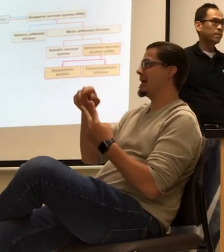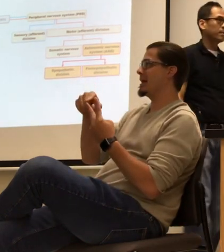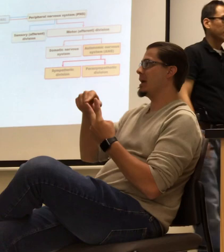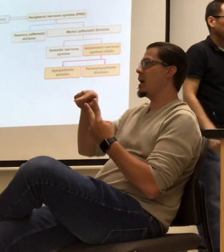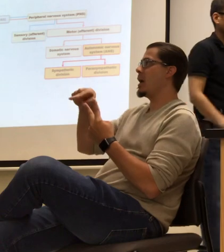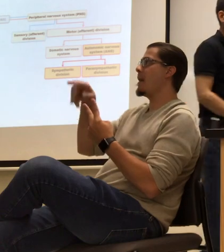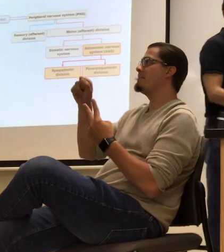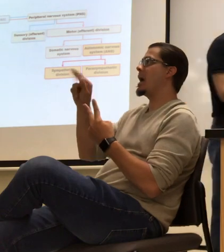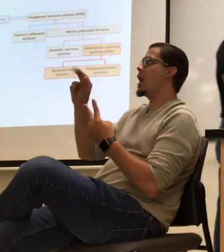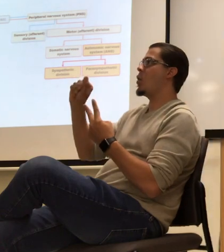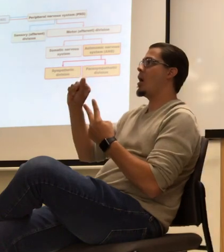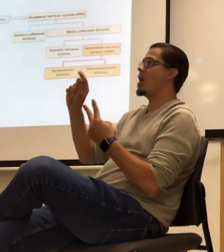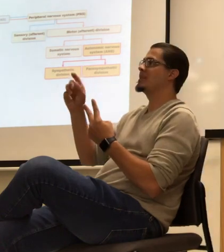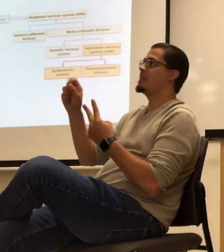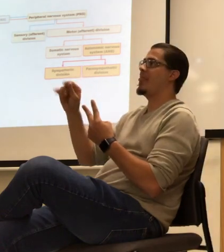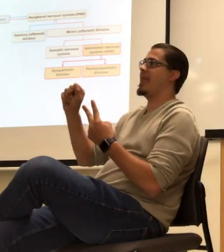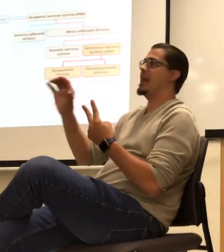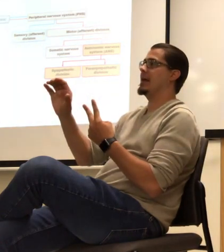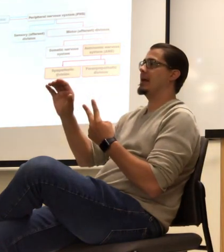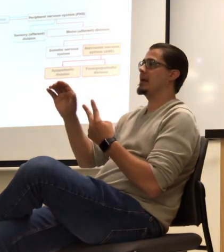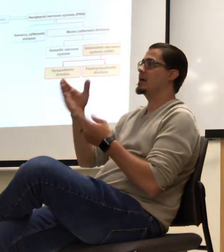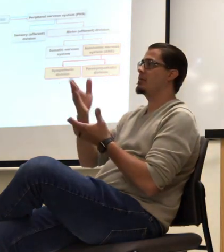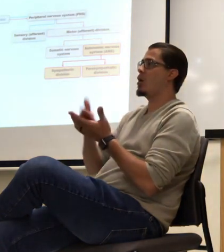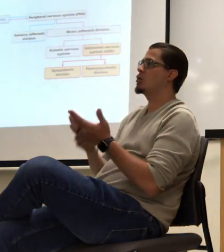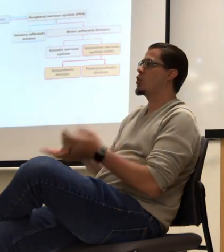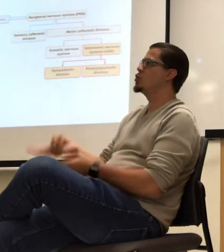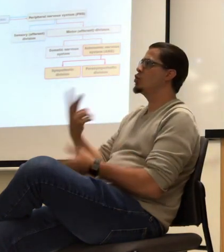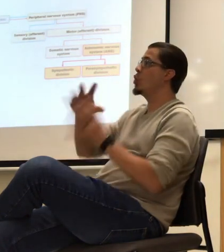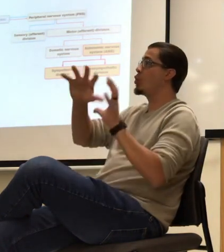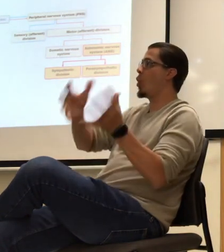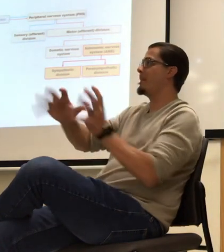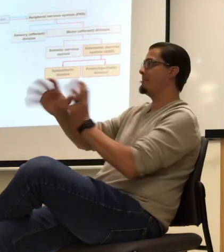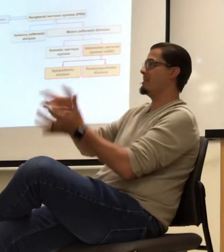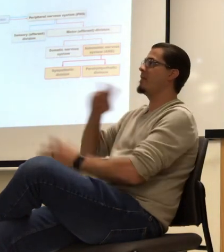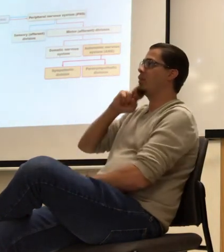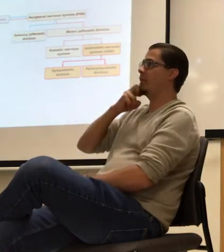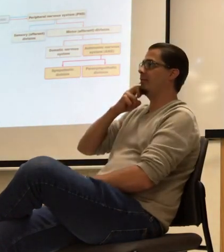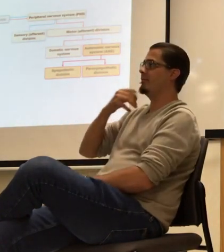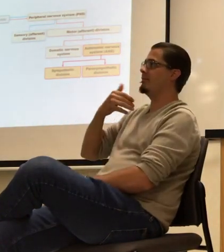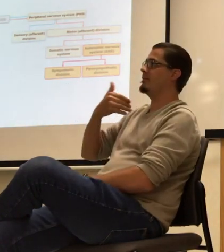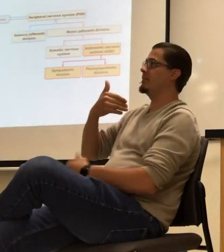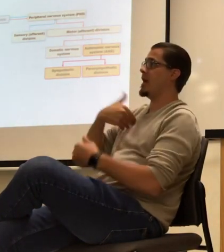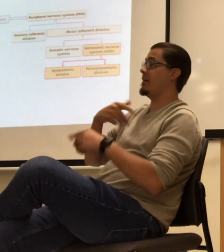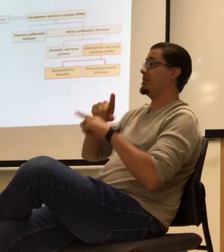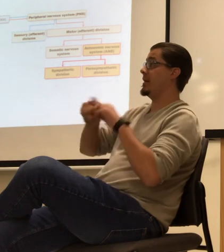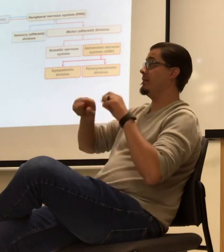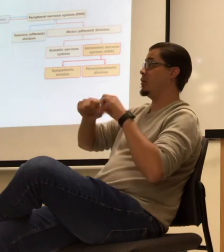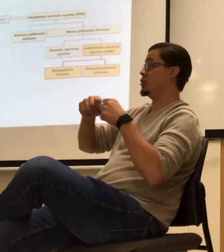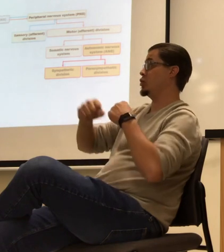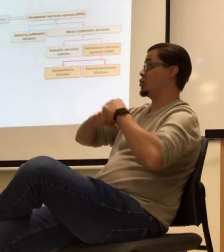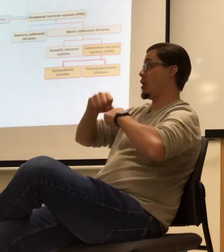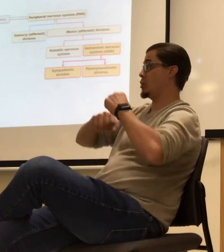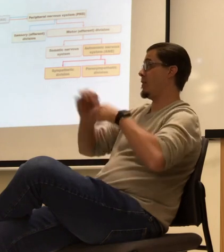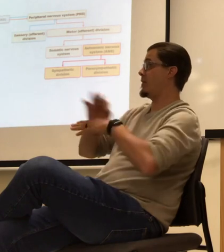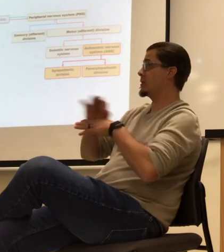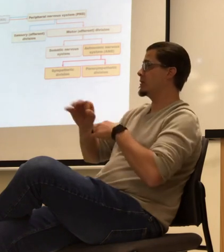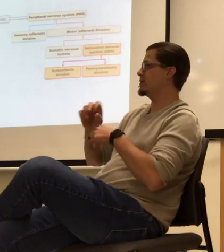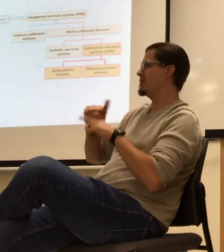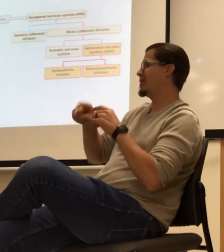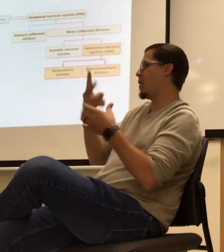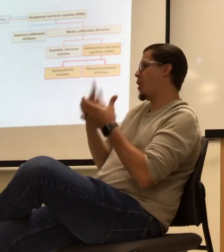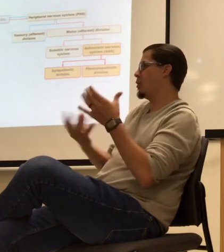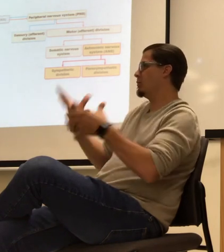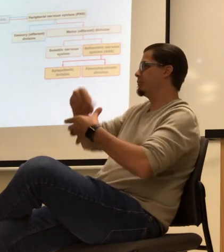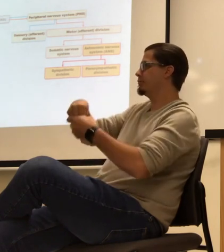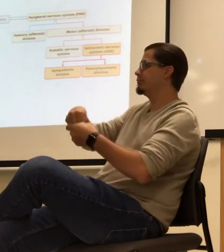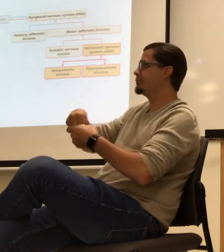parasympathetic division. So two sets of nerves, and they have different structure and function, although they're both a part of